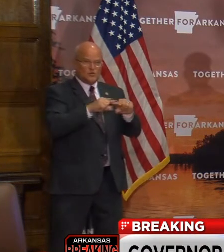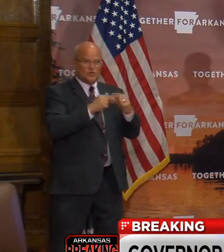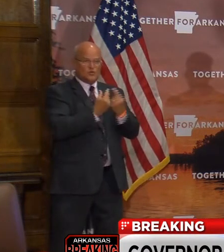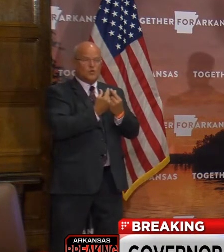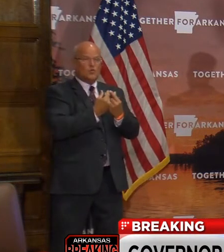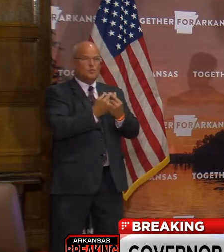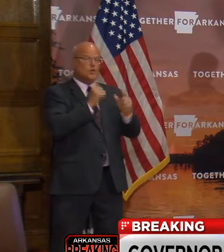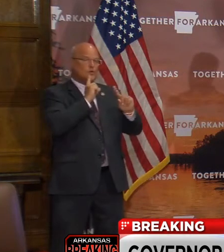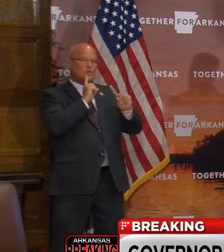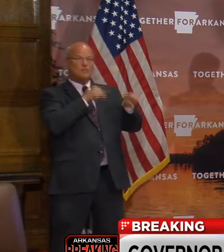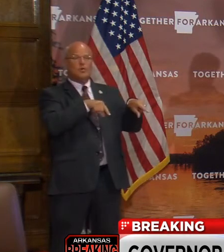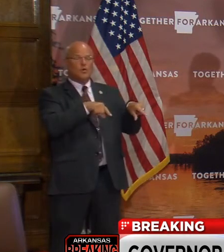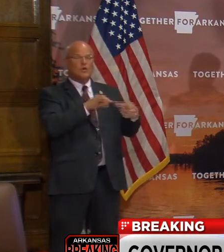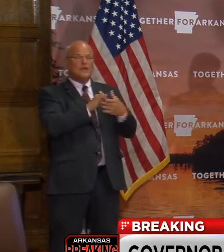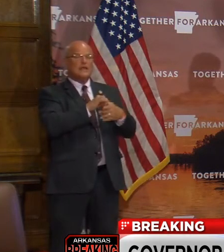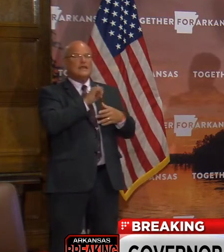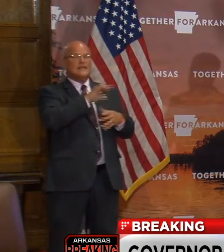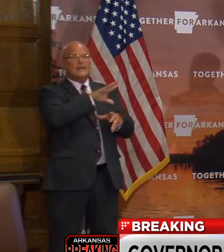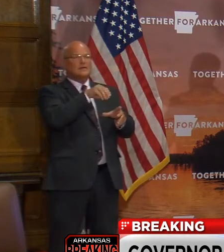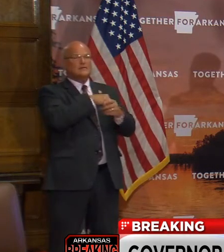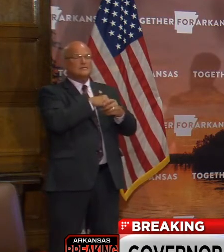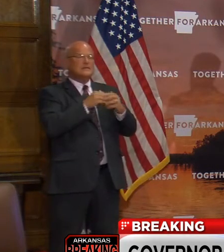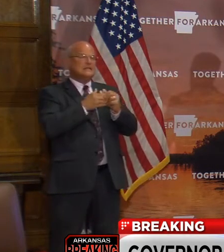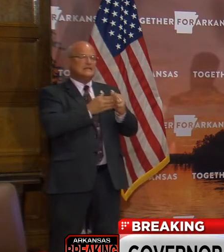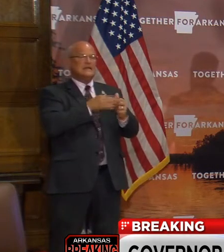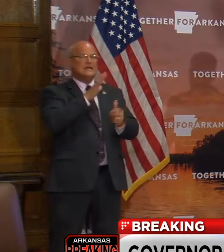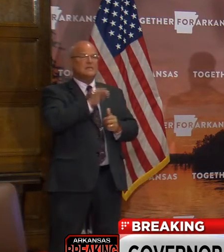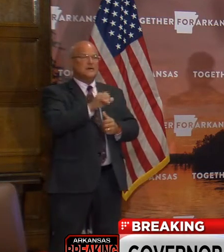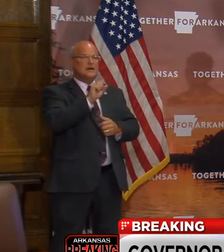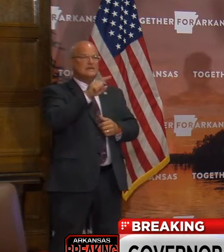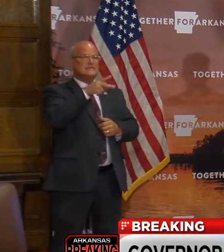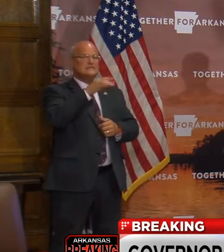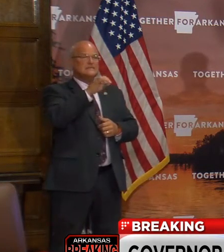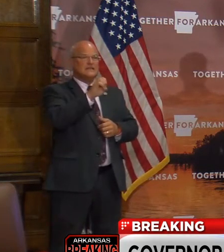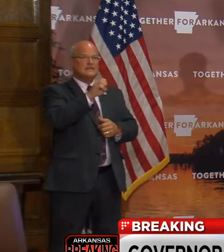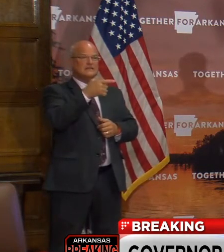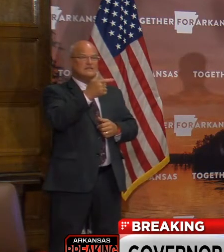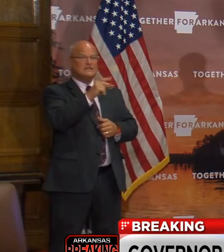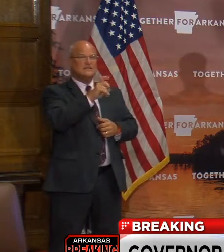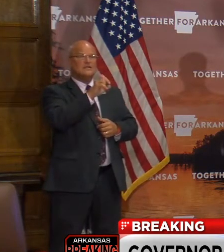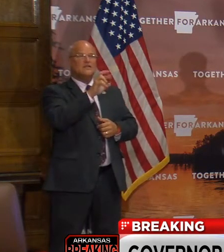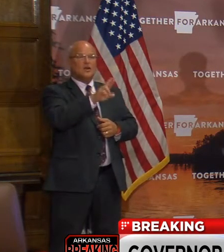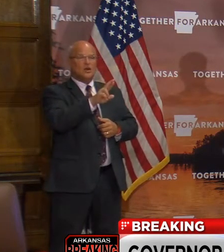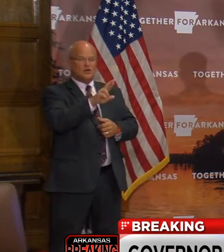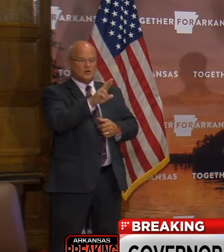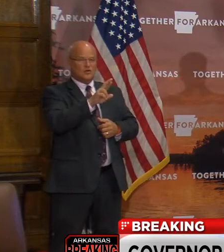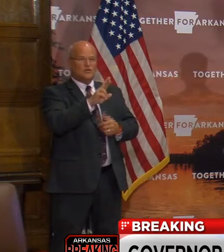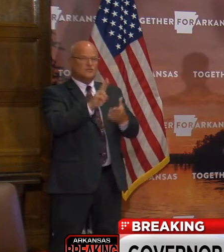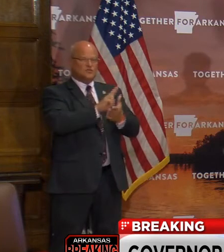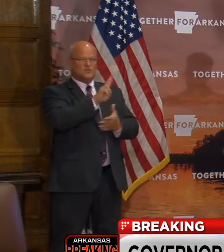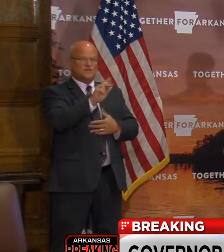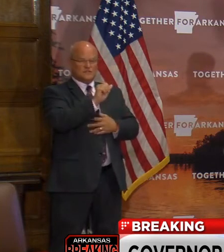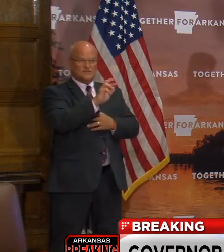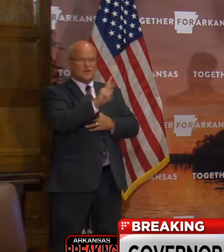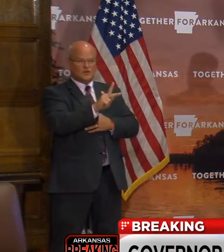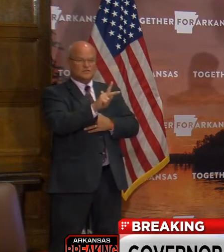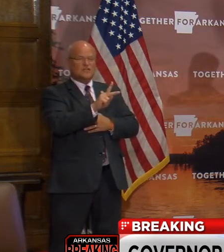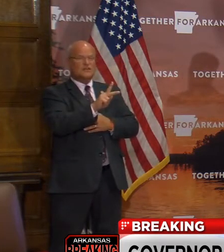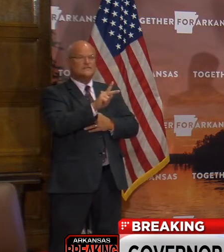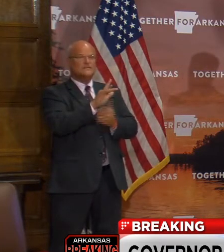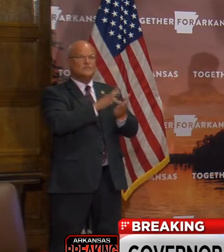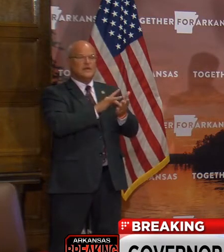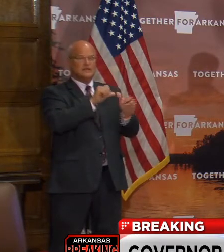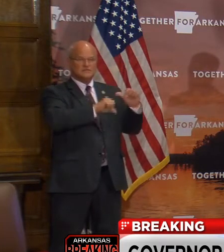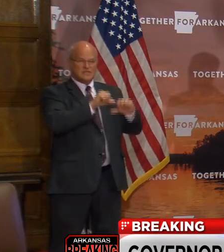the governing group, and that operating group was led by Stephanie Gardner, Dr. Stephanie Gardner, who is the provost at the University of Arkansas for Medical